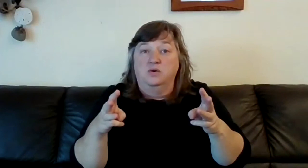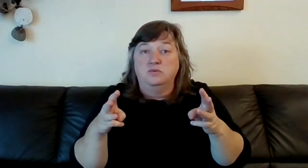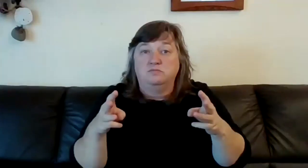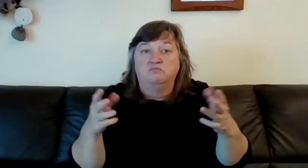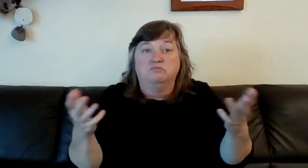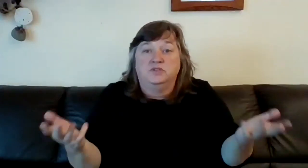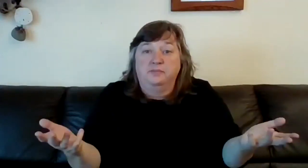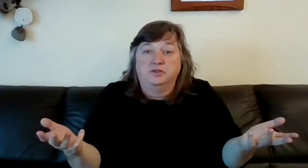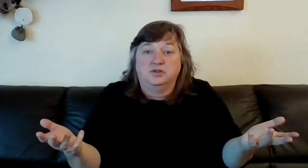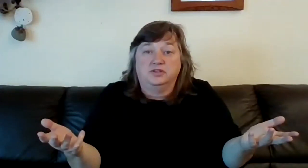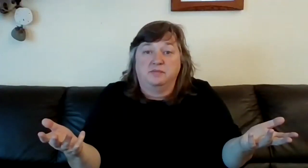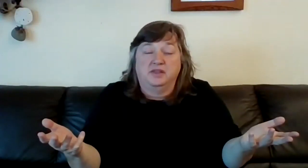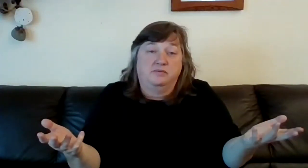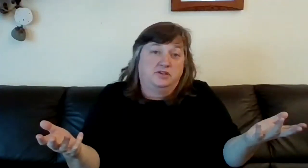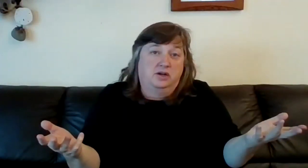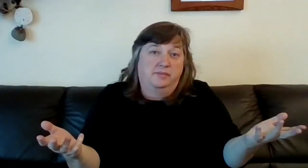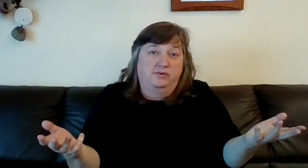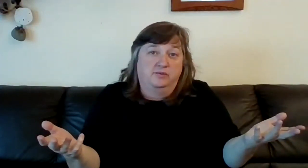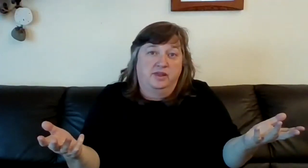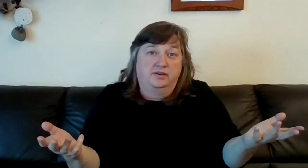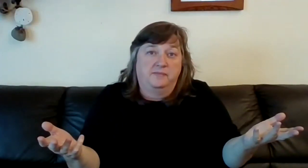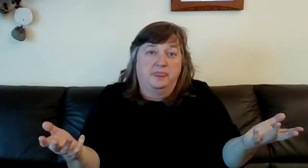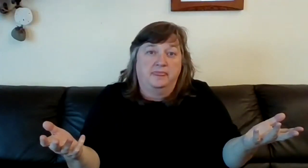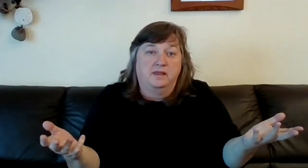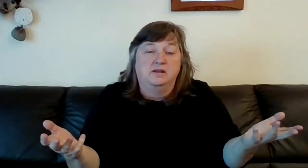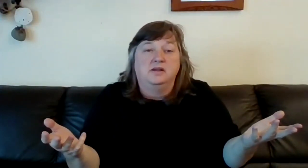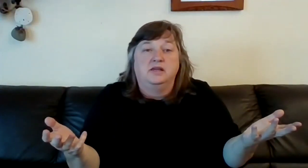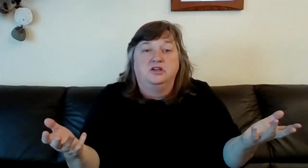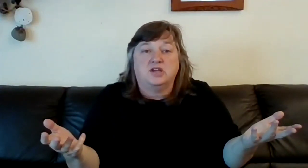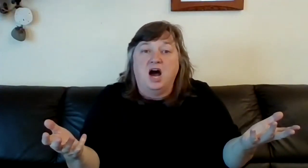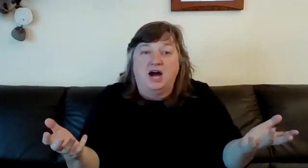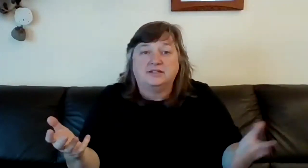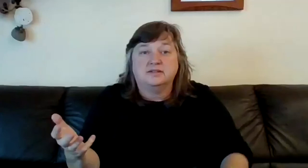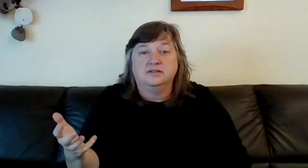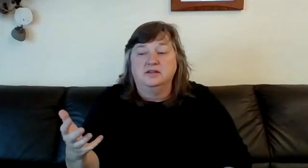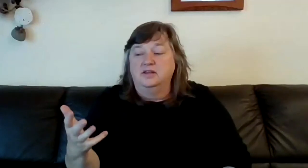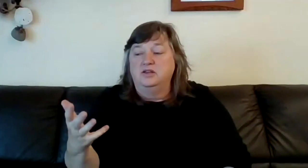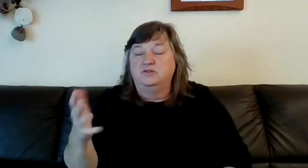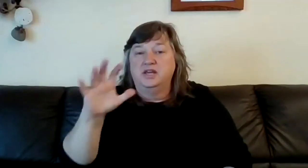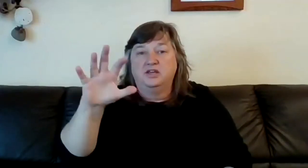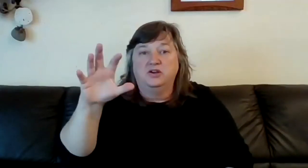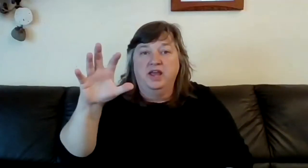So temperature is something that we talk about with weather. Here's hot. You take your